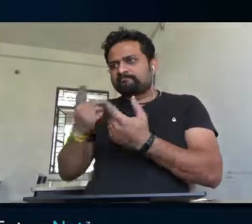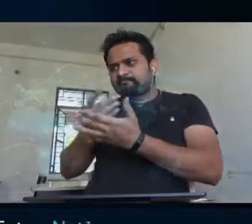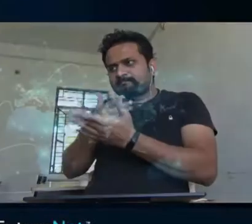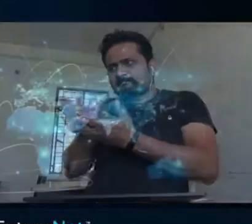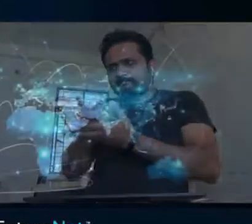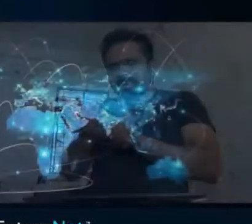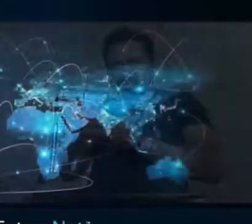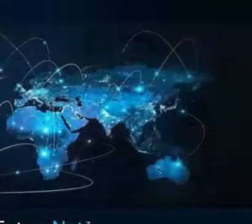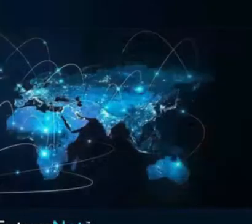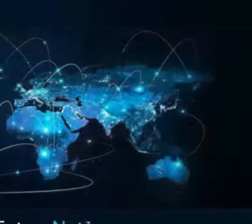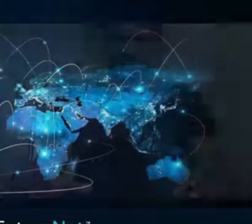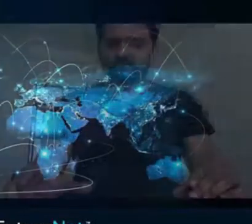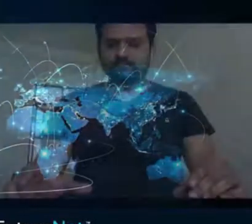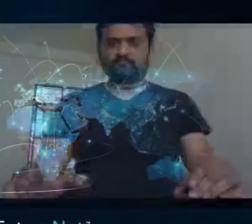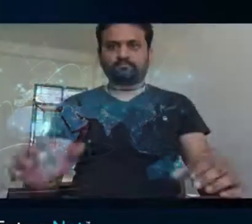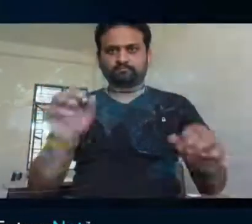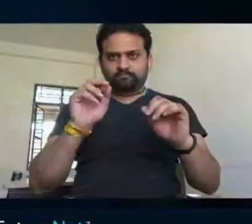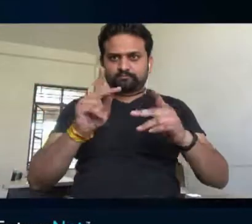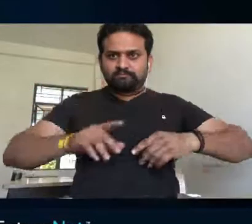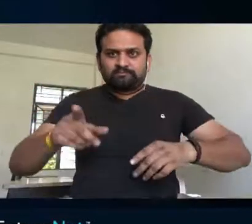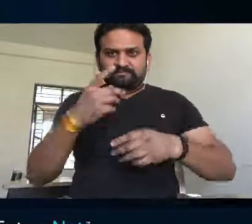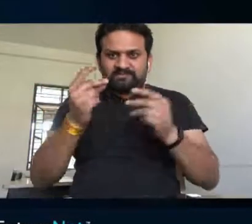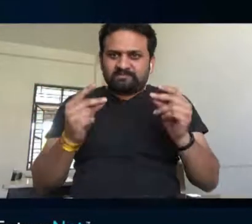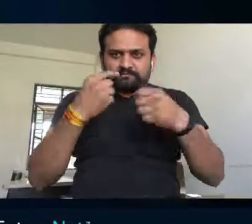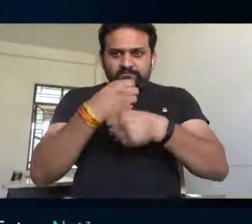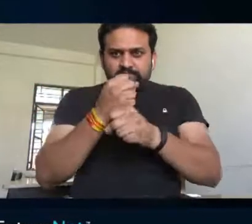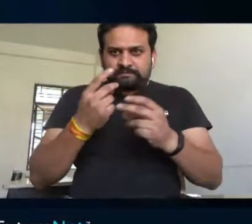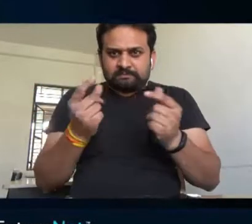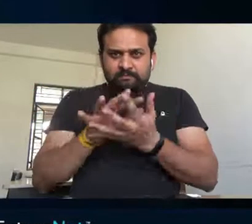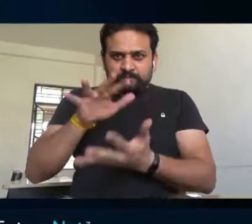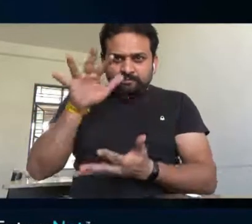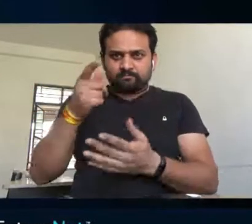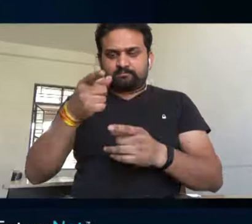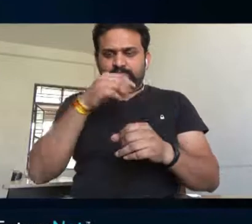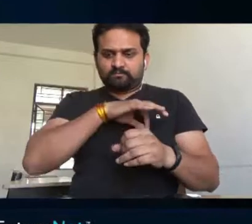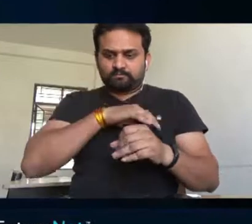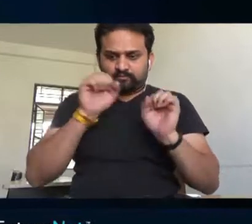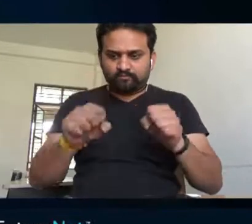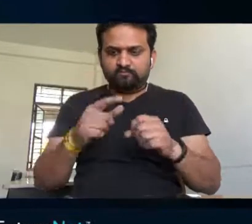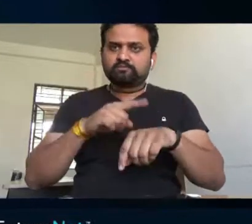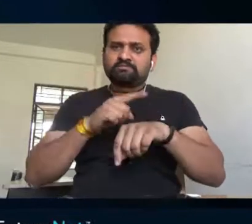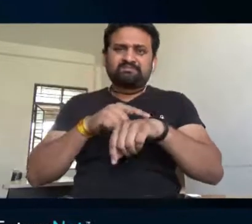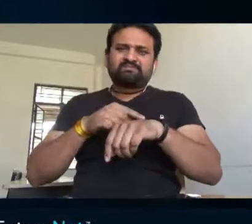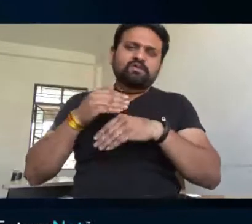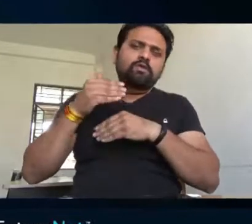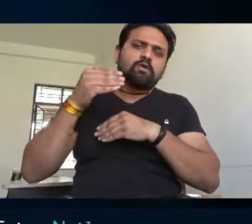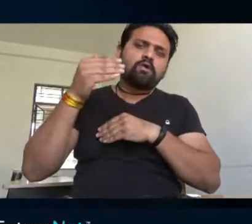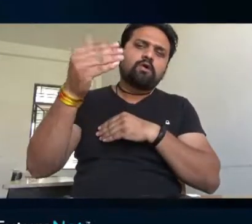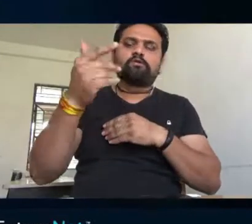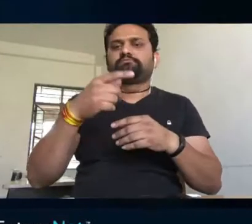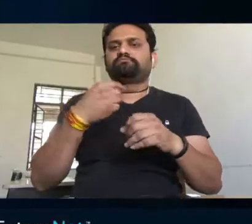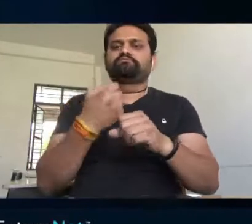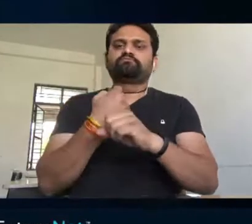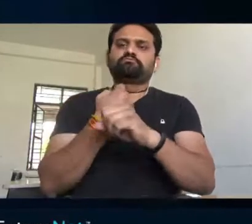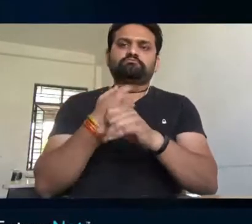close together, then it's, of course you can speak much more. And this is our dream,